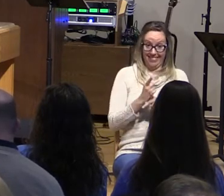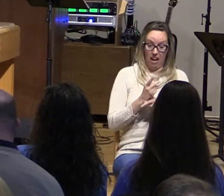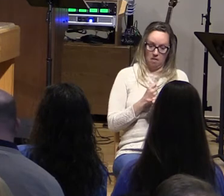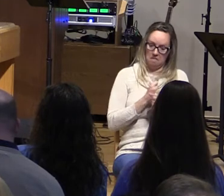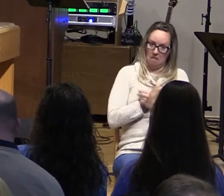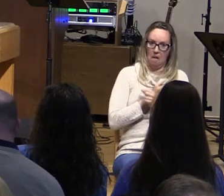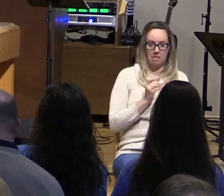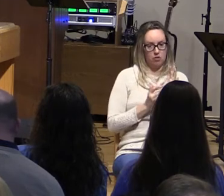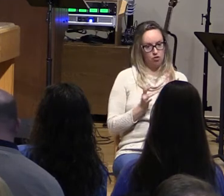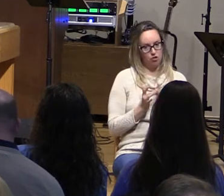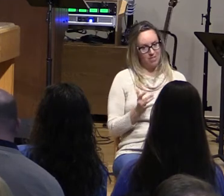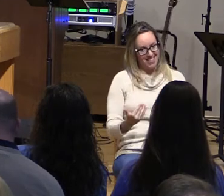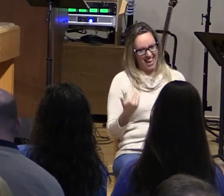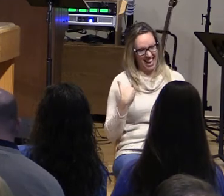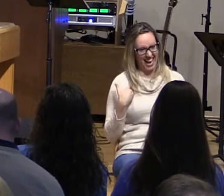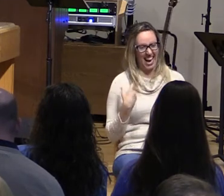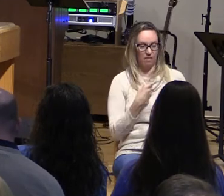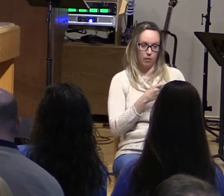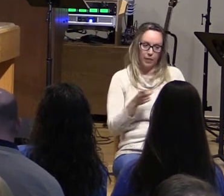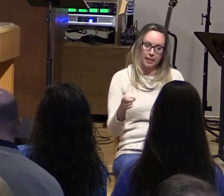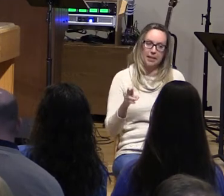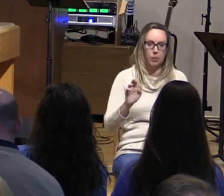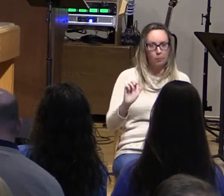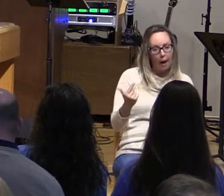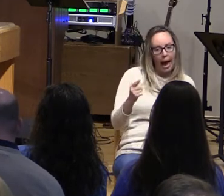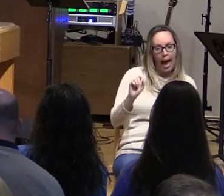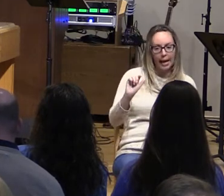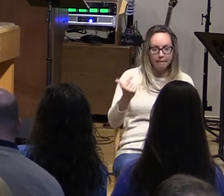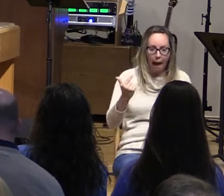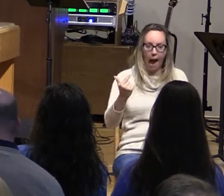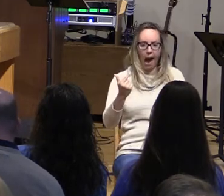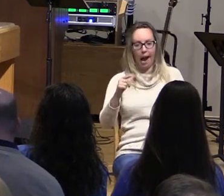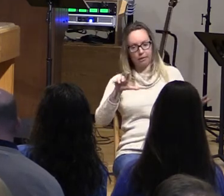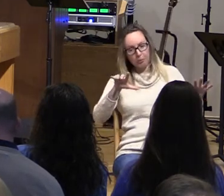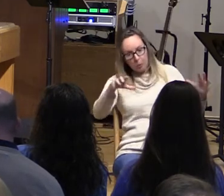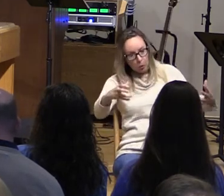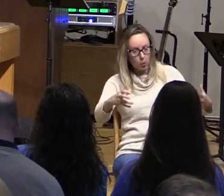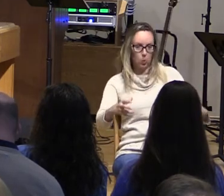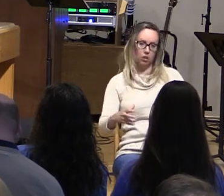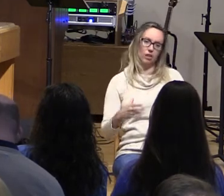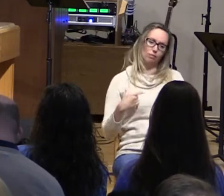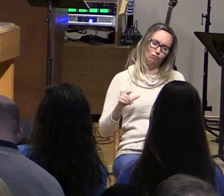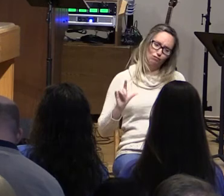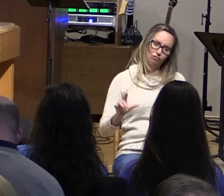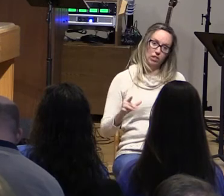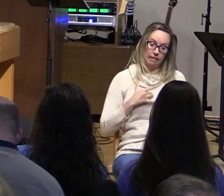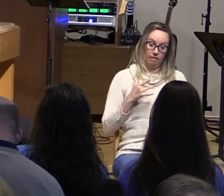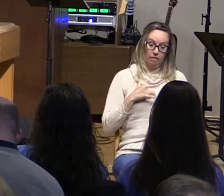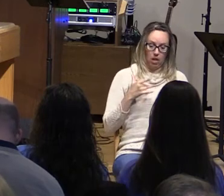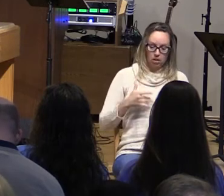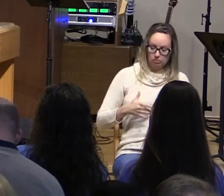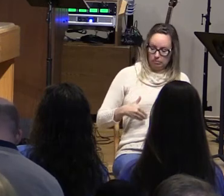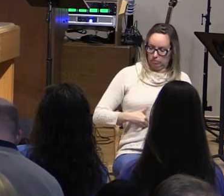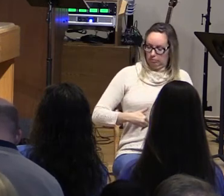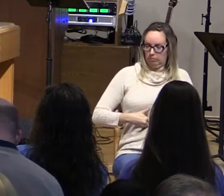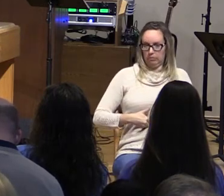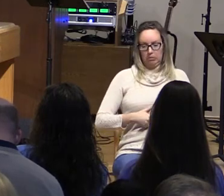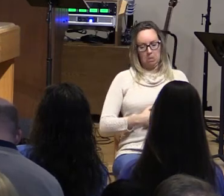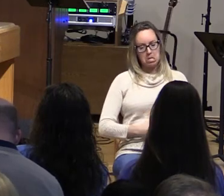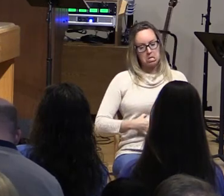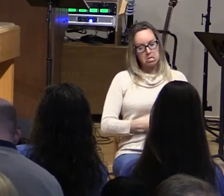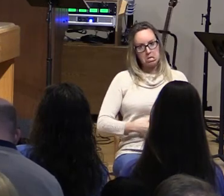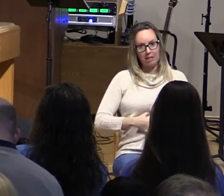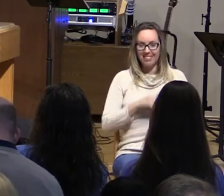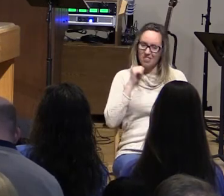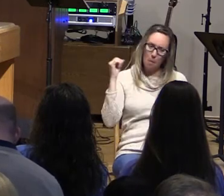Jesus had for this ragtag muffin crew of people following him around, that he literally felt his stomach in knots and said, this